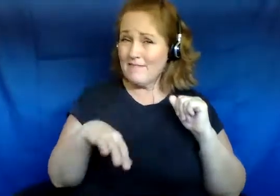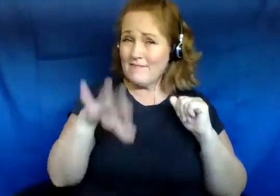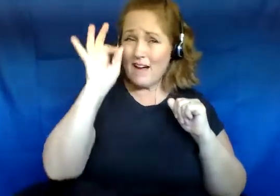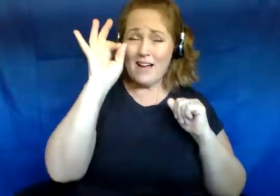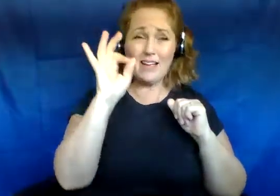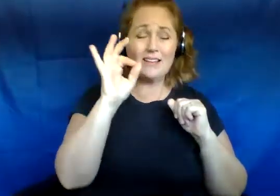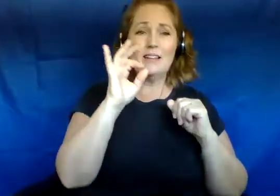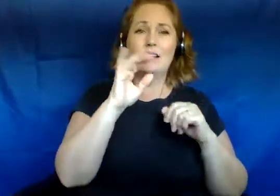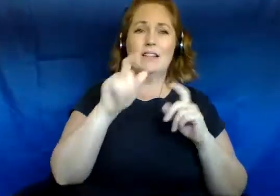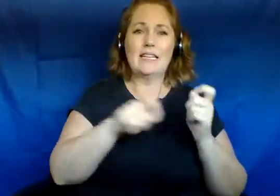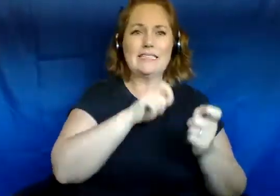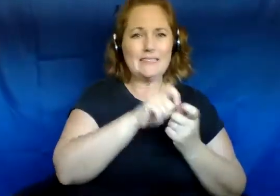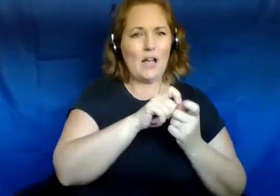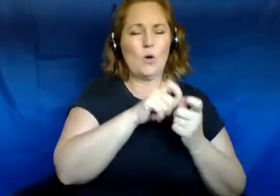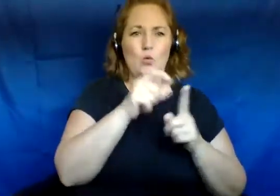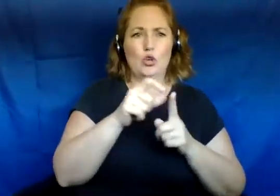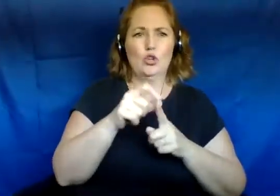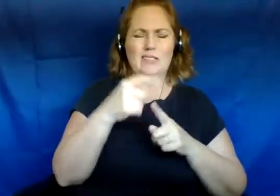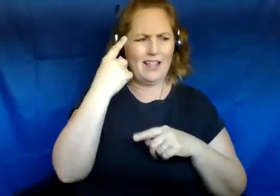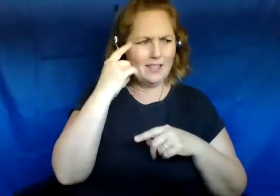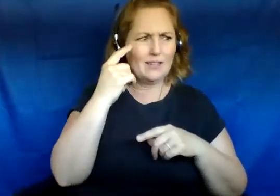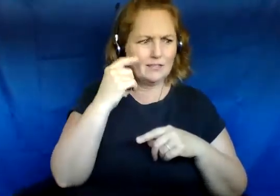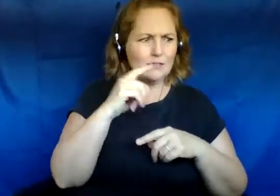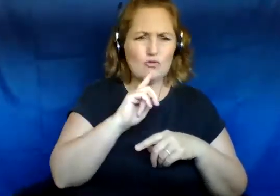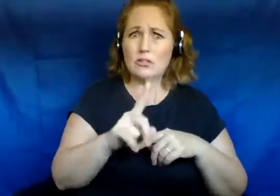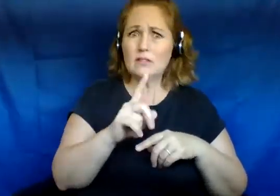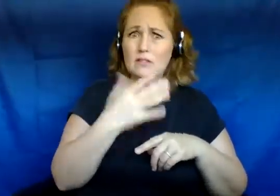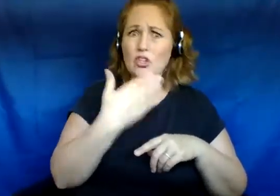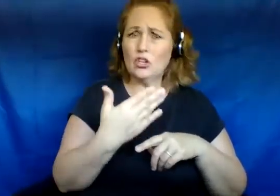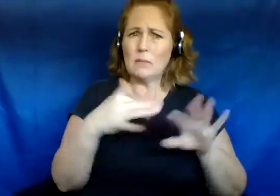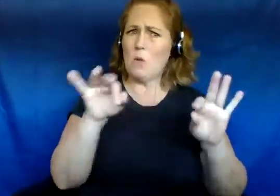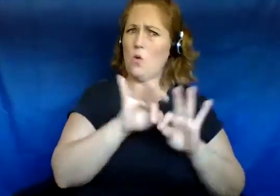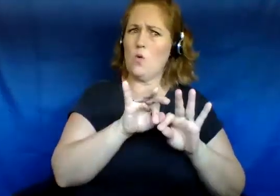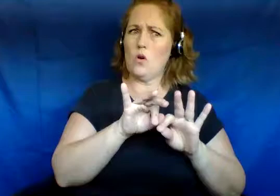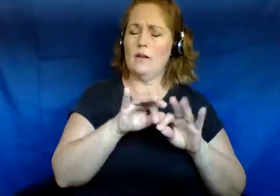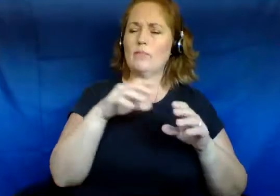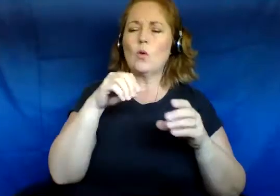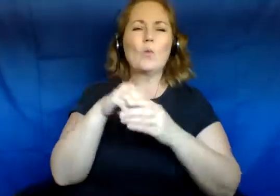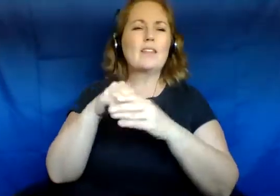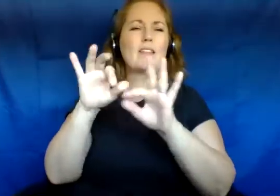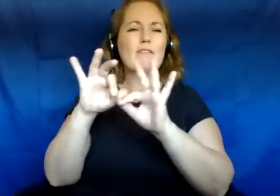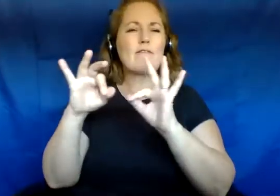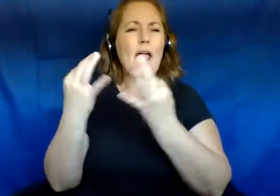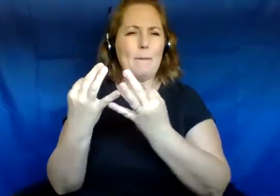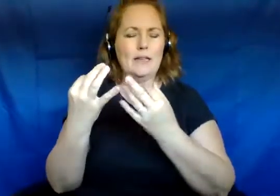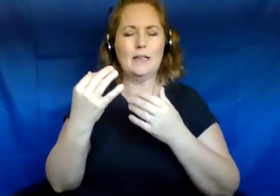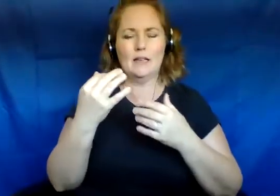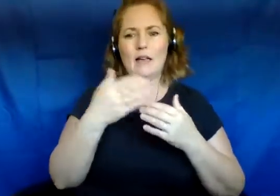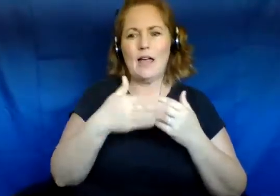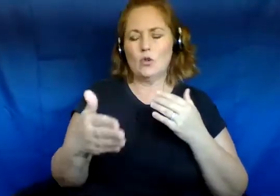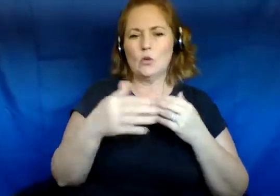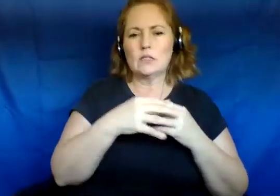get the exact words, because I think it's really important. And it's in the family